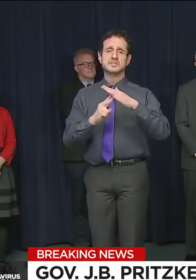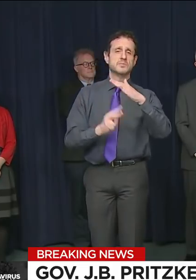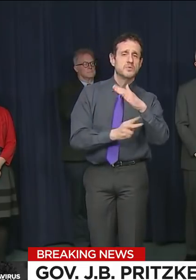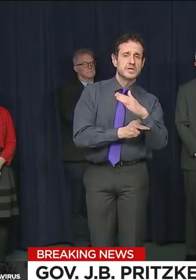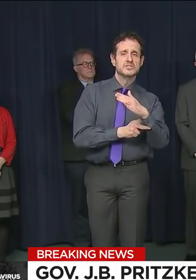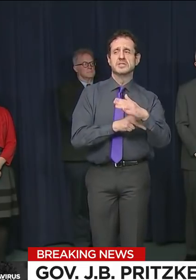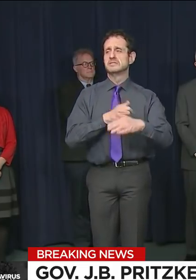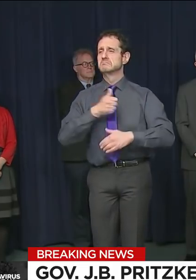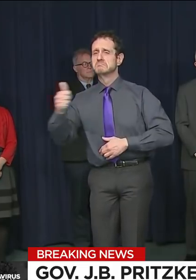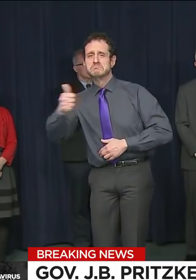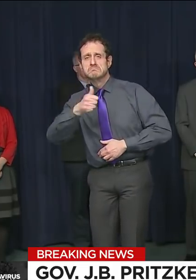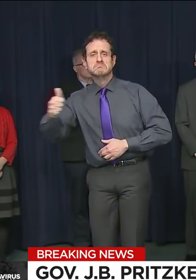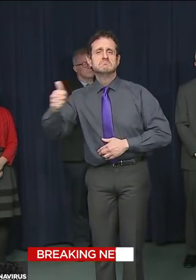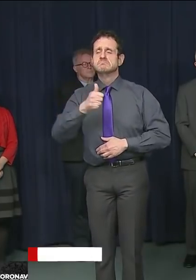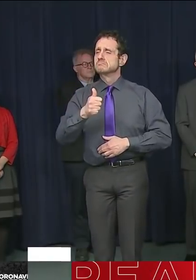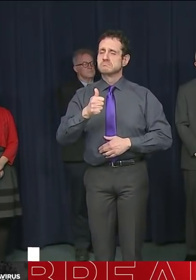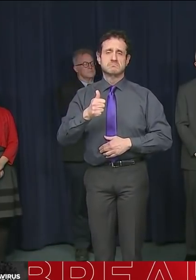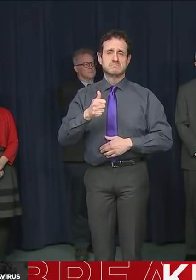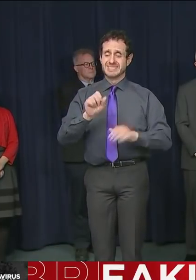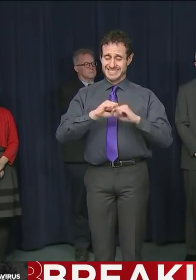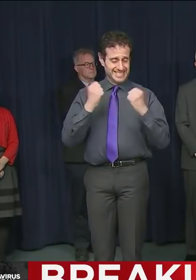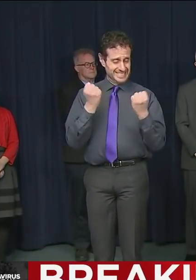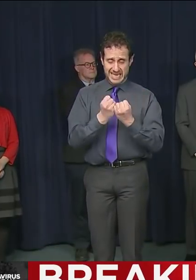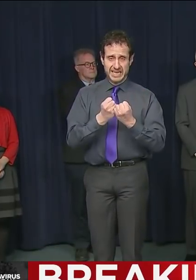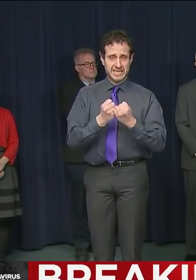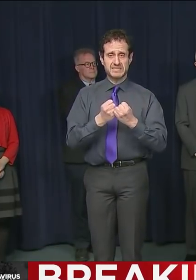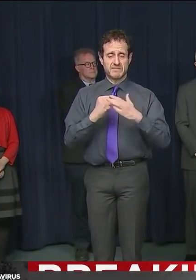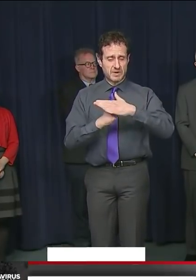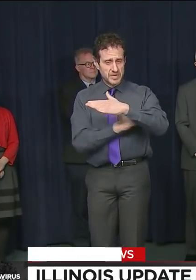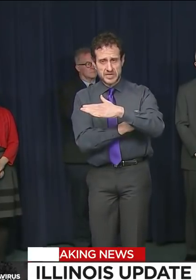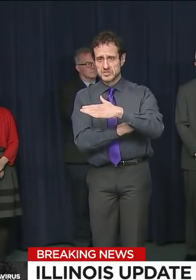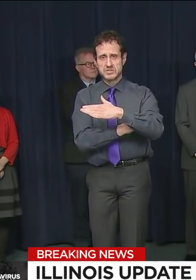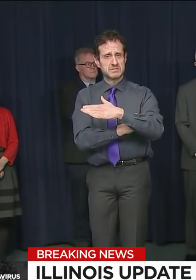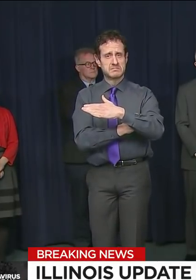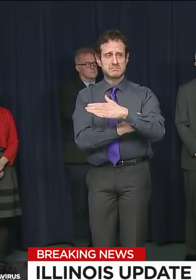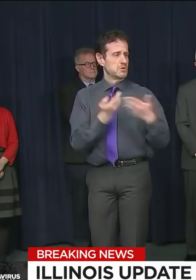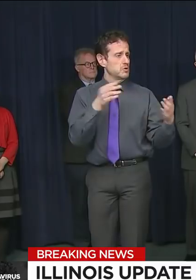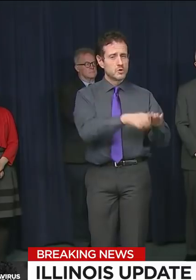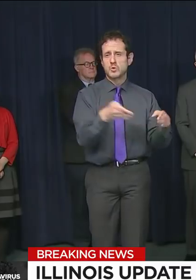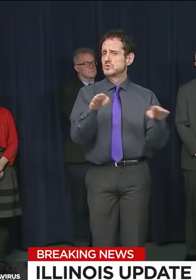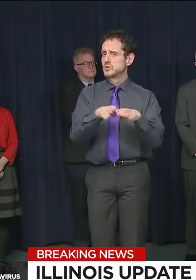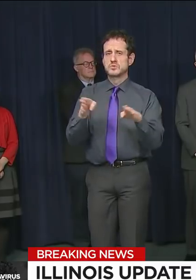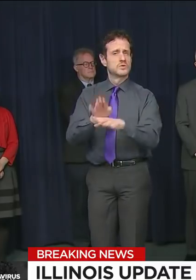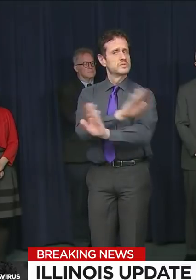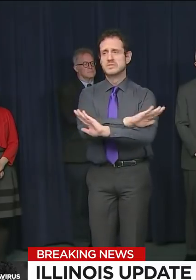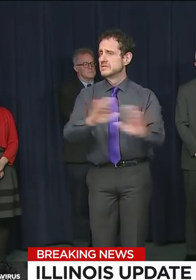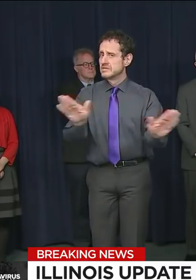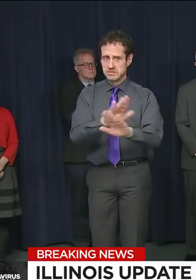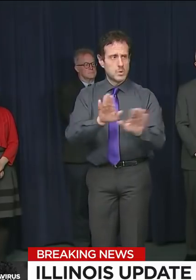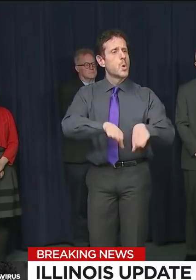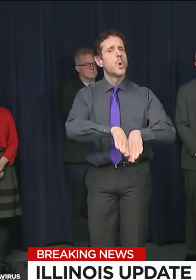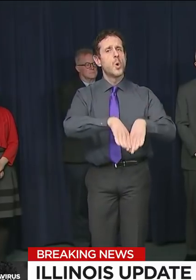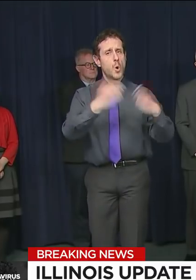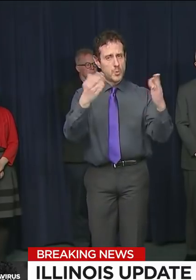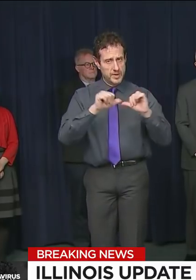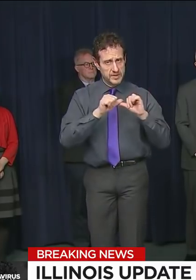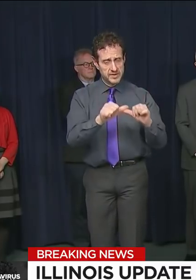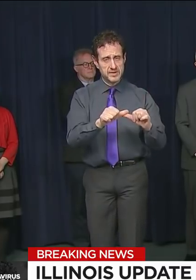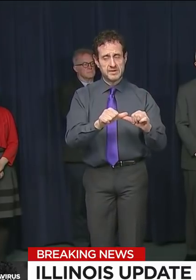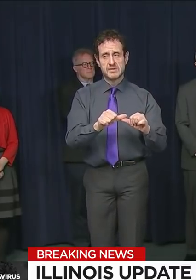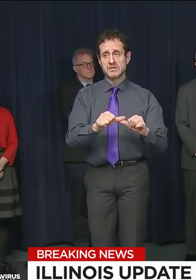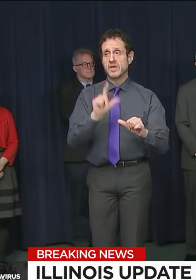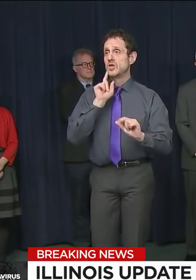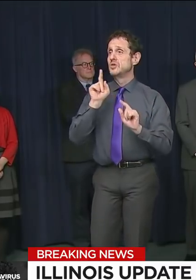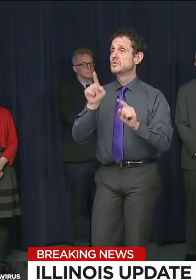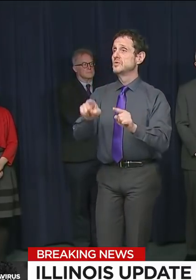fundamental building blocks that keep our society safe and steady, will not be closing down. You can still pick up